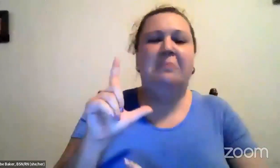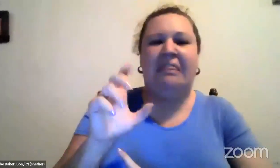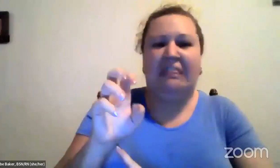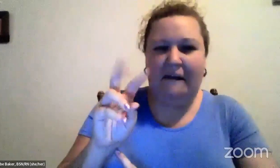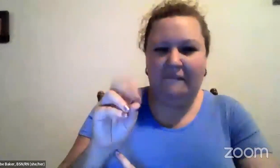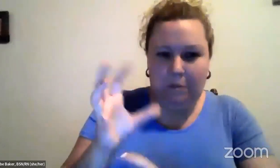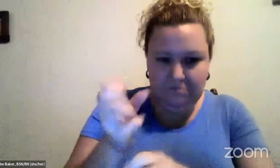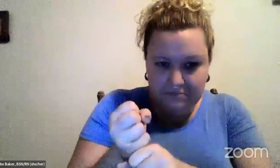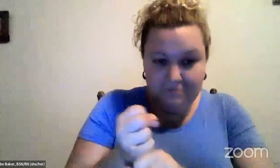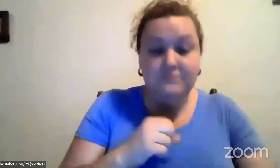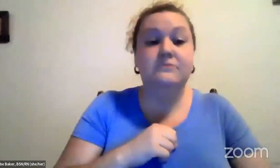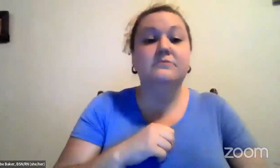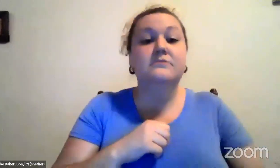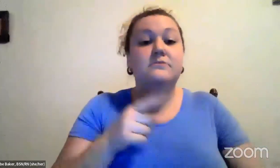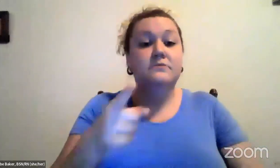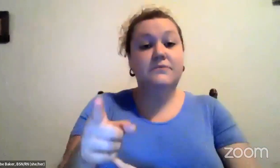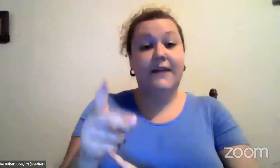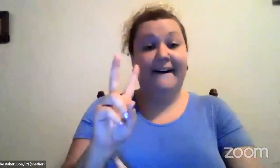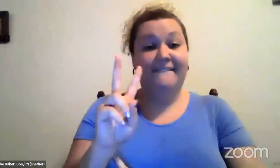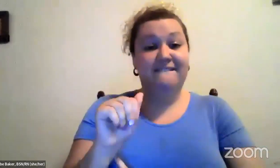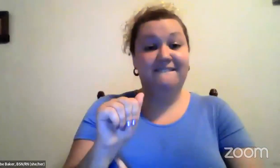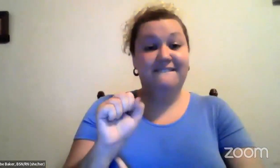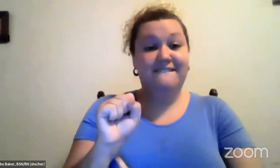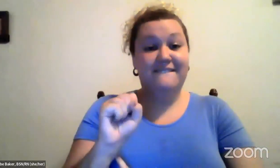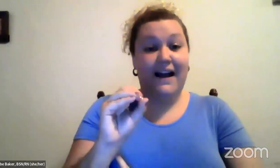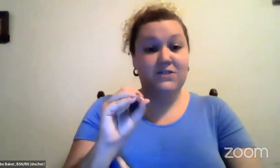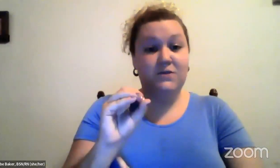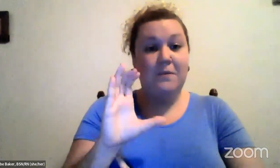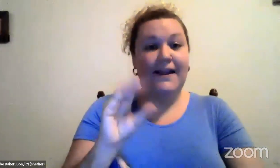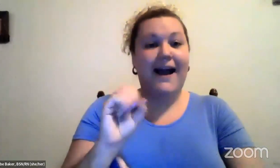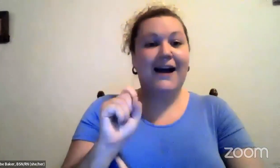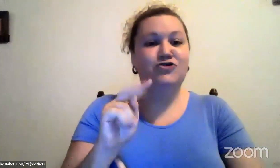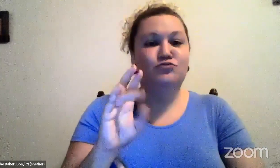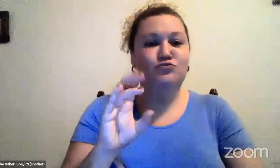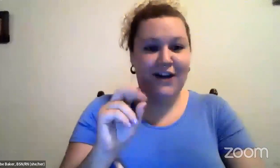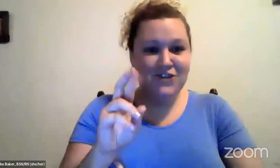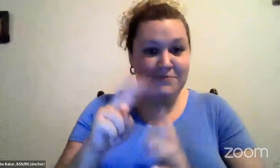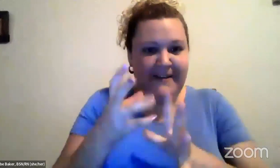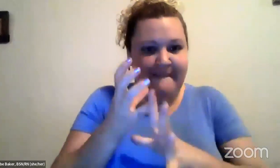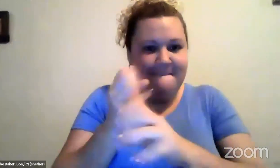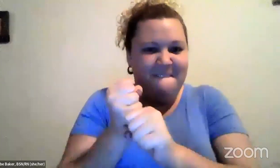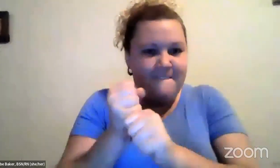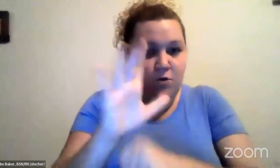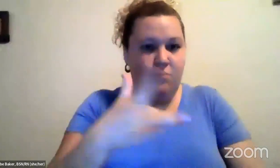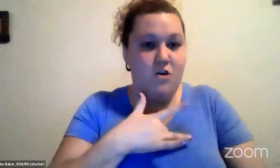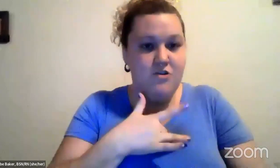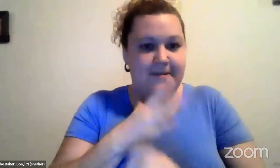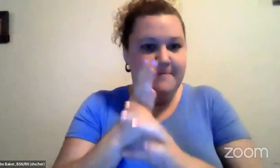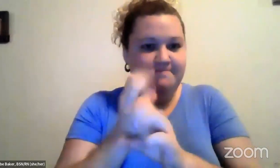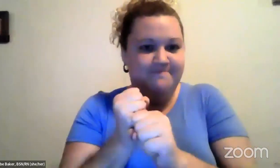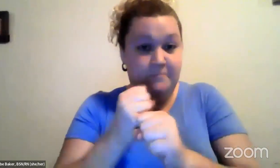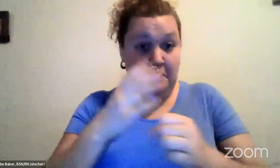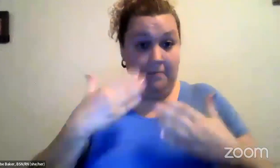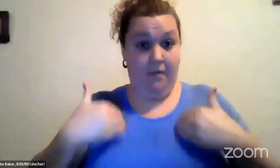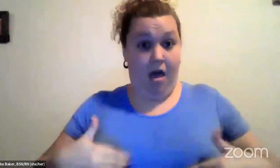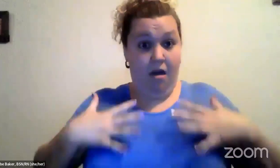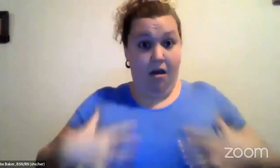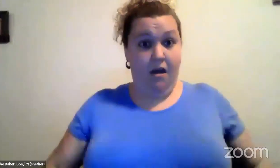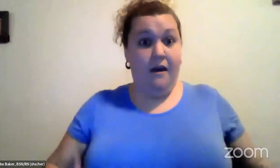non-epinephrine. So, but we usually call it Levo. So that's a vasoconstrictor, which actually will close